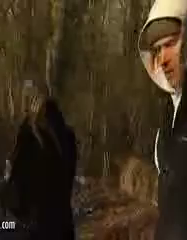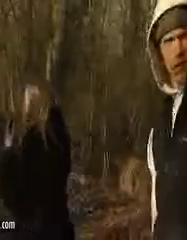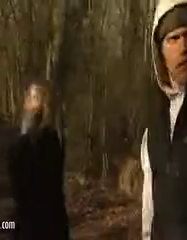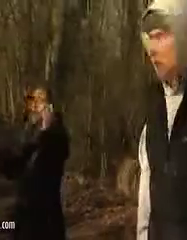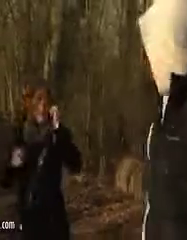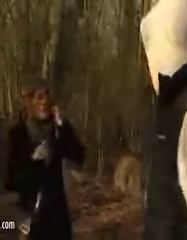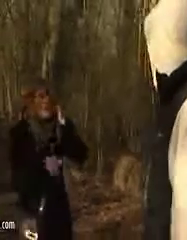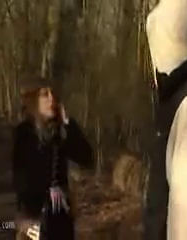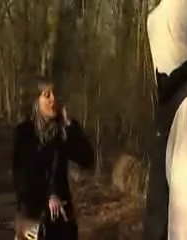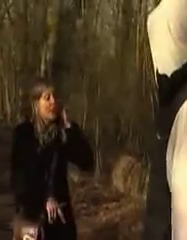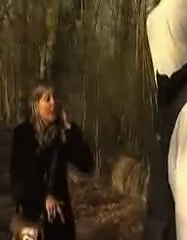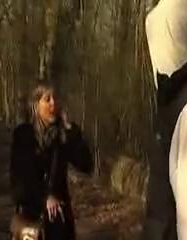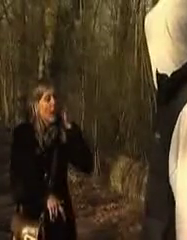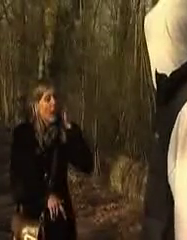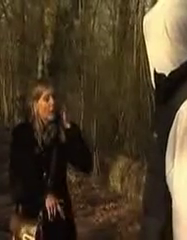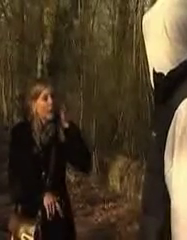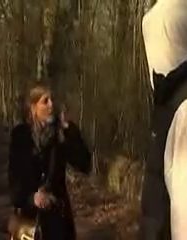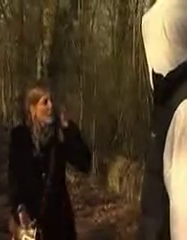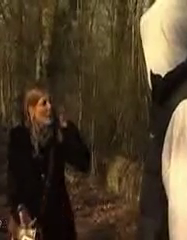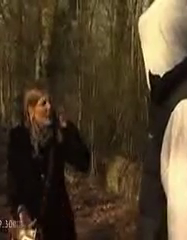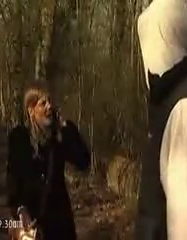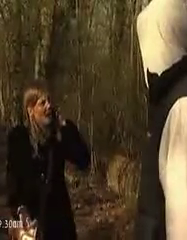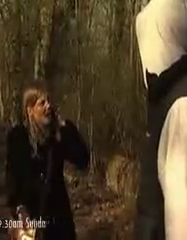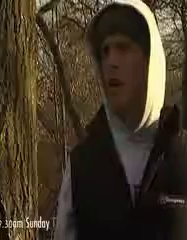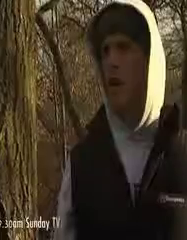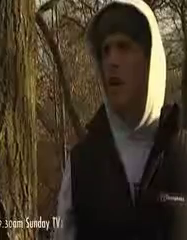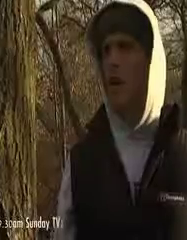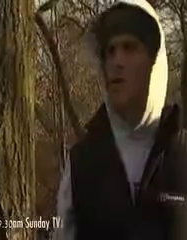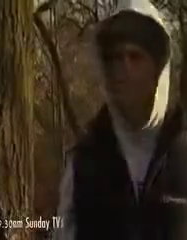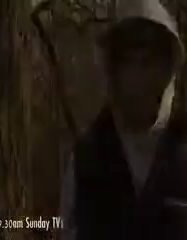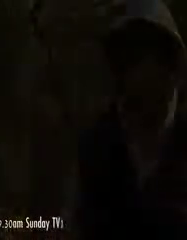Oh, a thought for tomorrow's agenda. Maybe bring a knife?